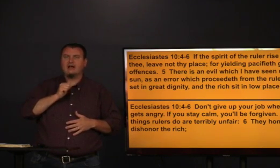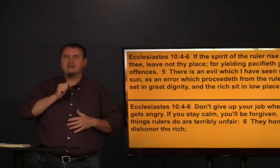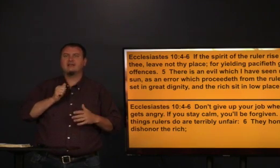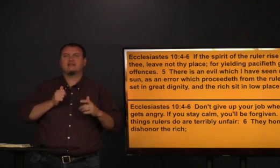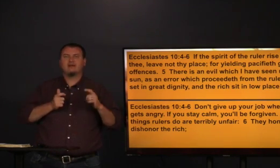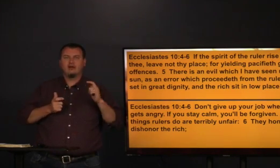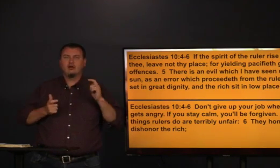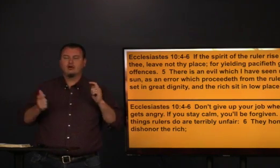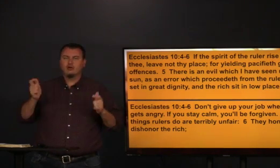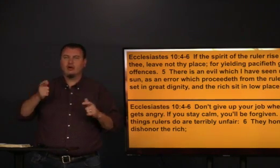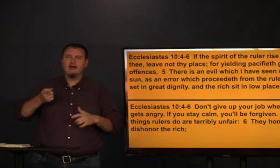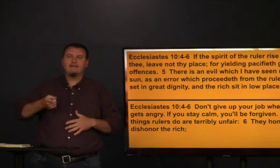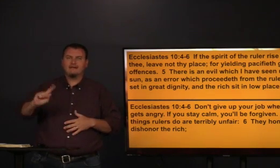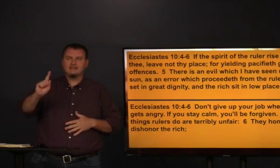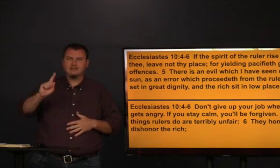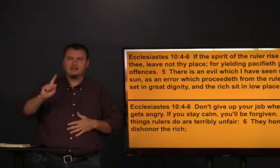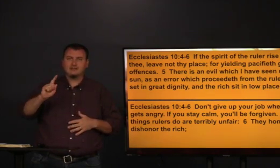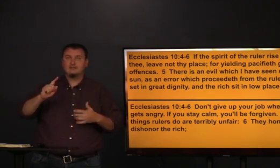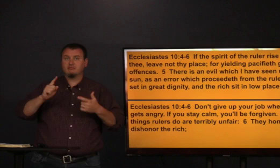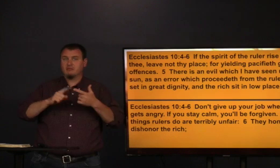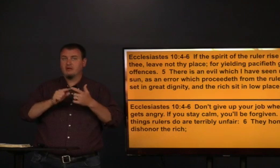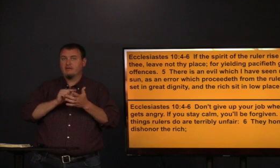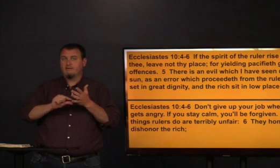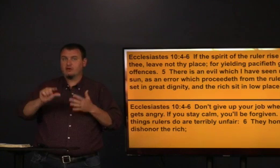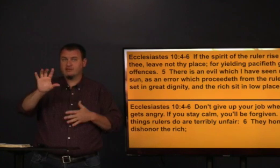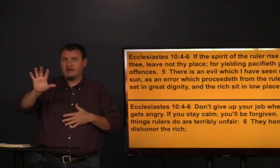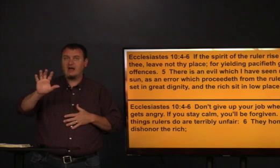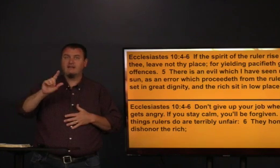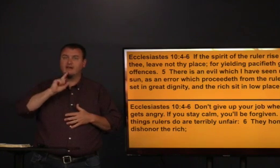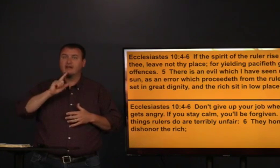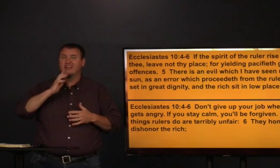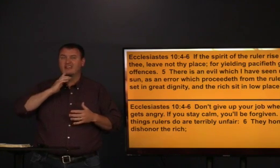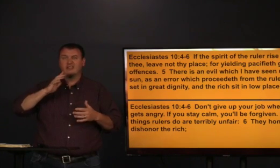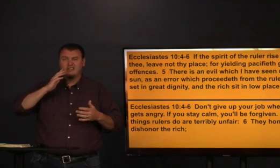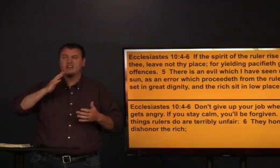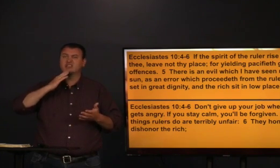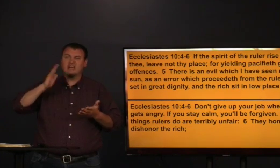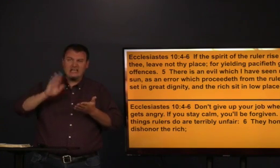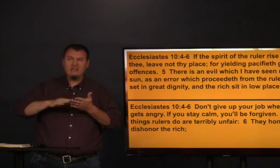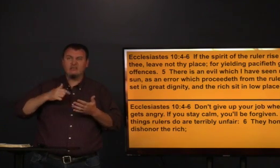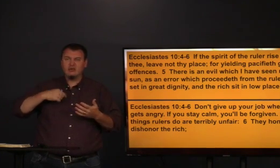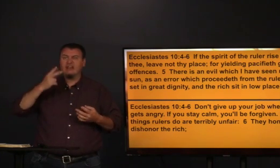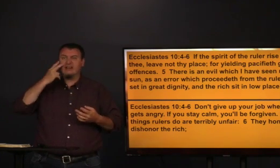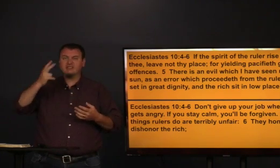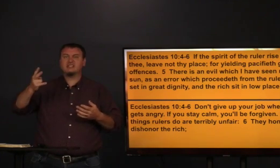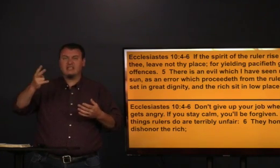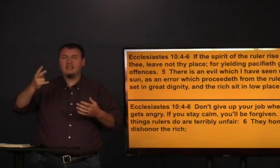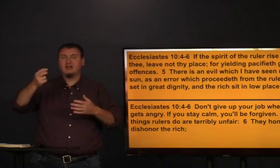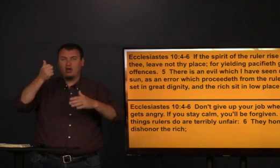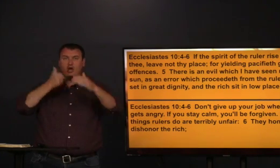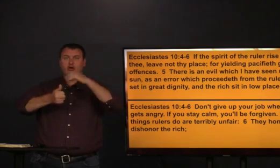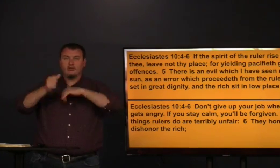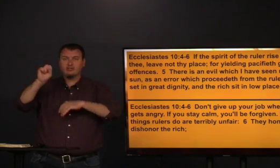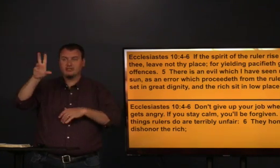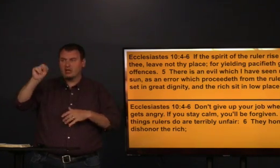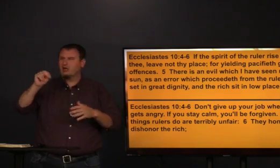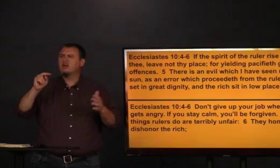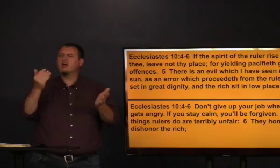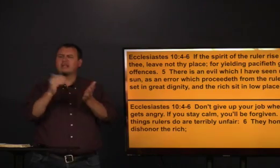pacifieth great offenses. Verse 5. There's an evil that I've seen under the sun. Again,